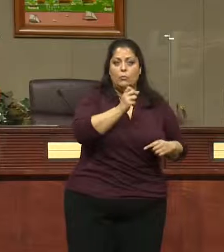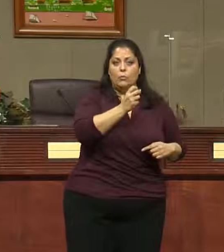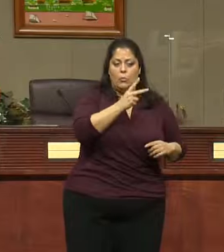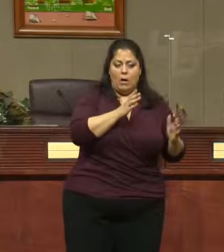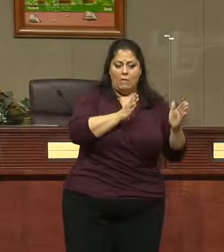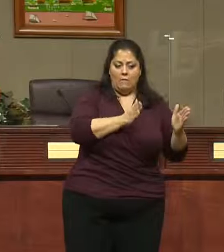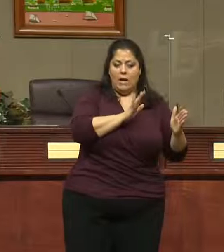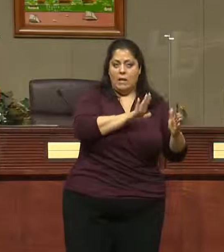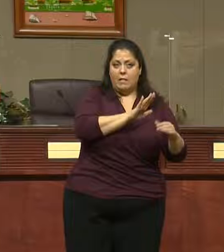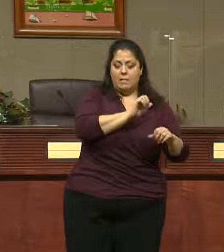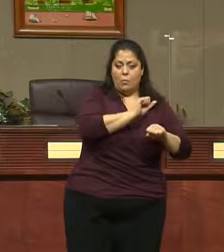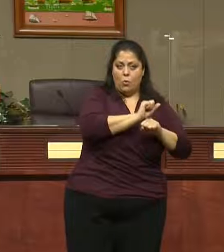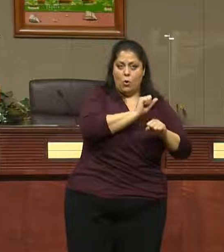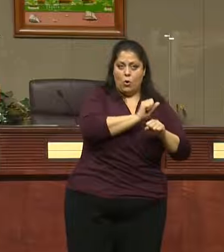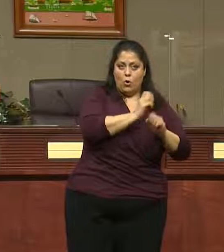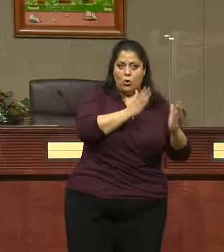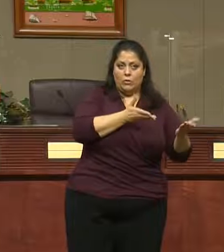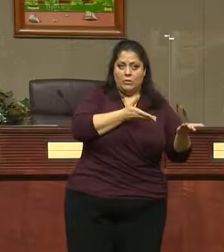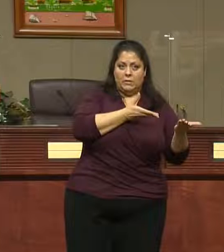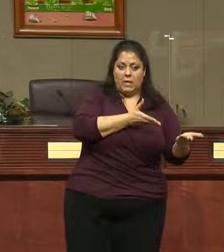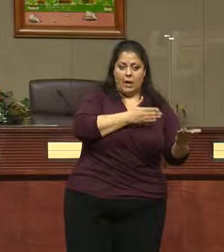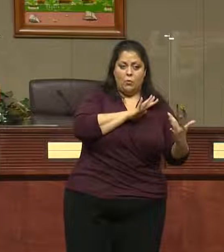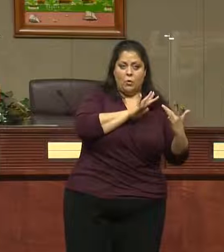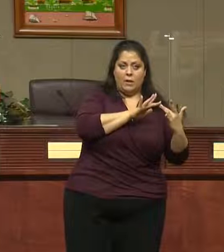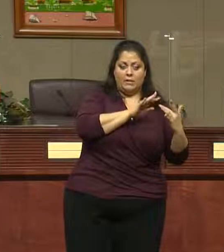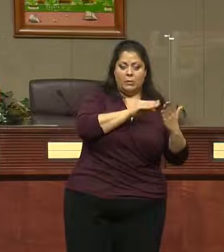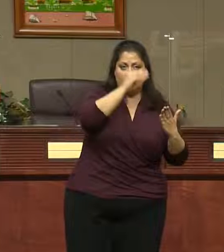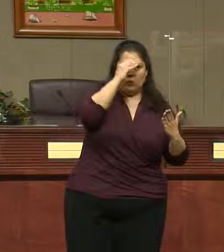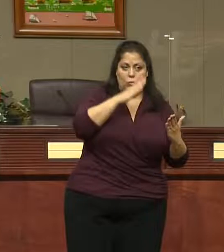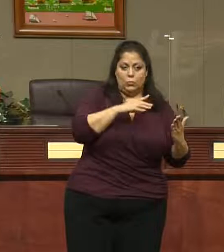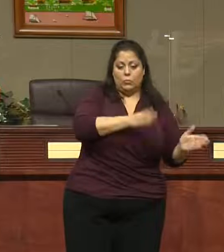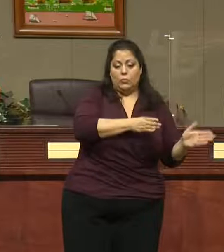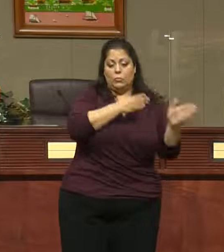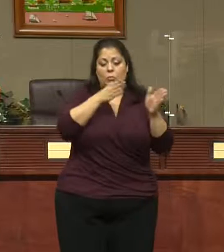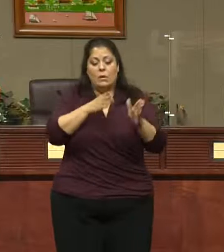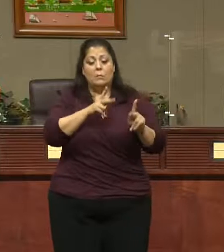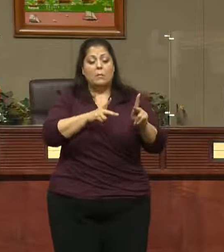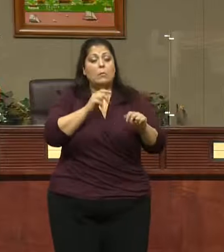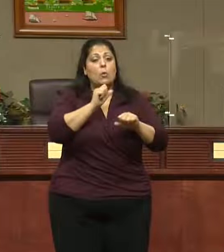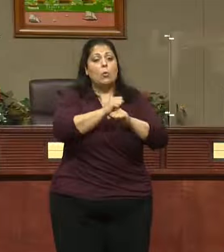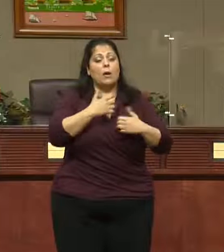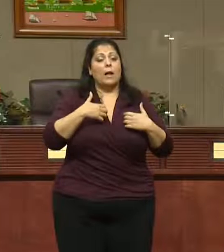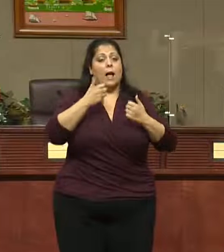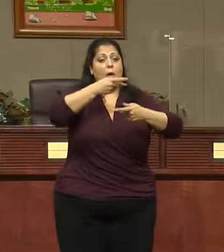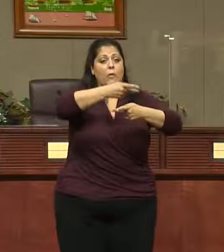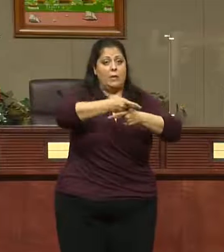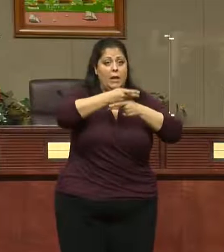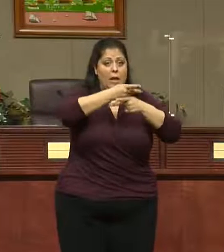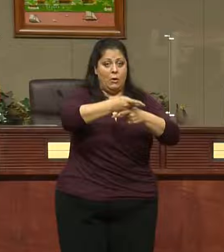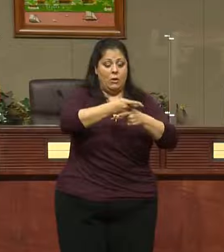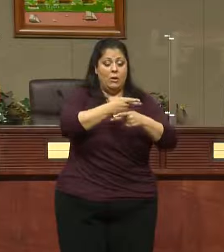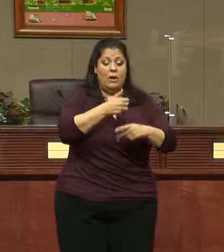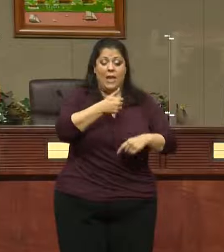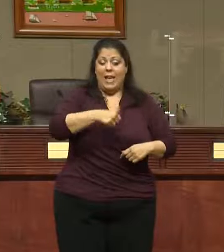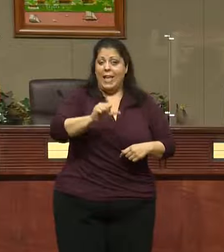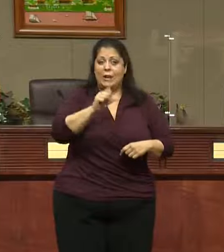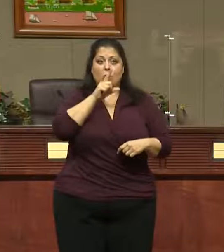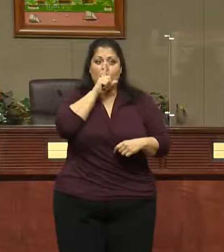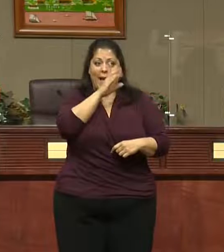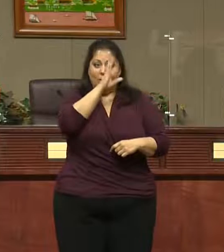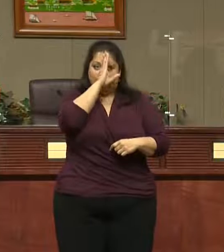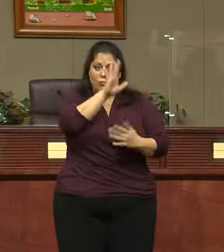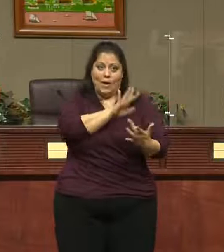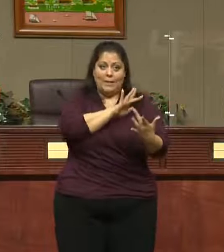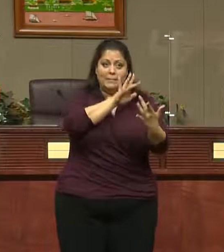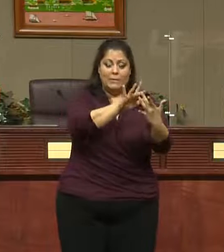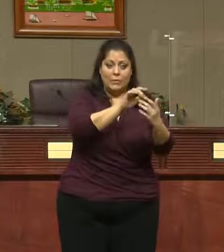in direct contact with the students. It's going to be for healthcare workers with direct personal contact, for